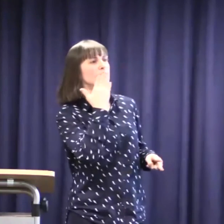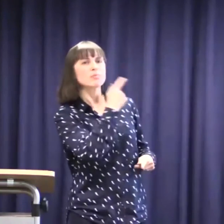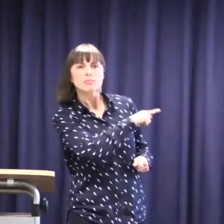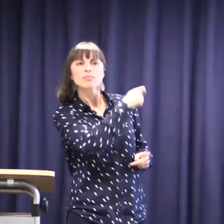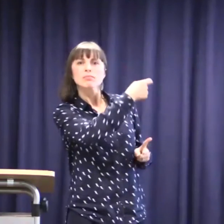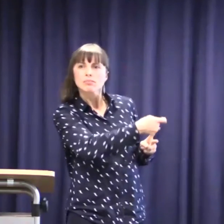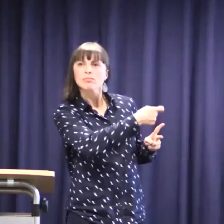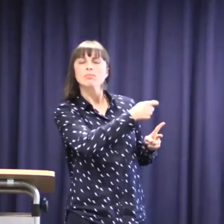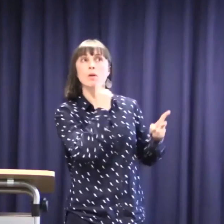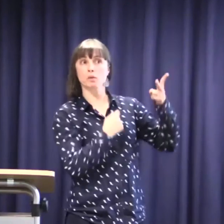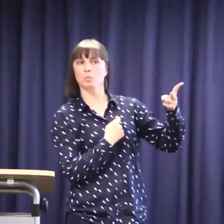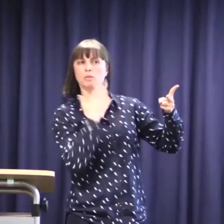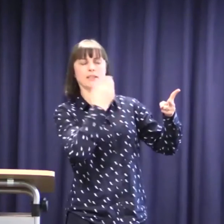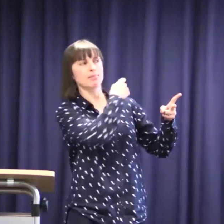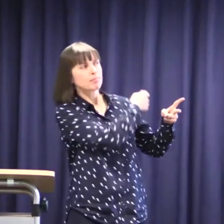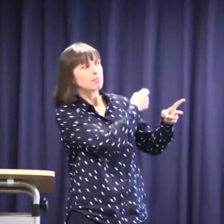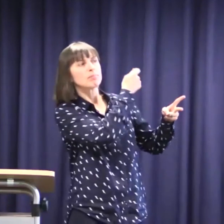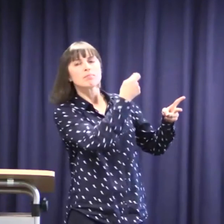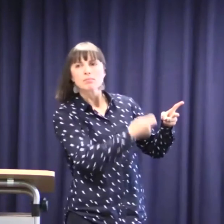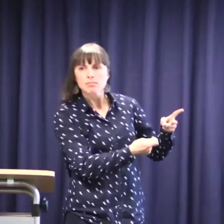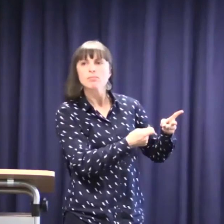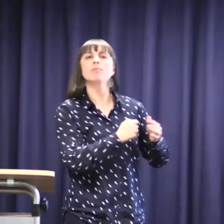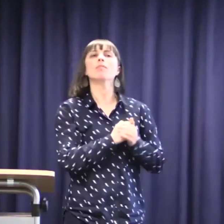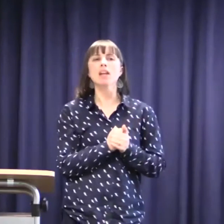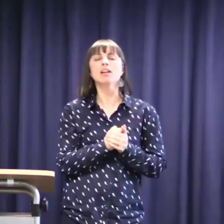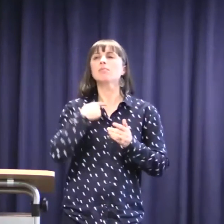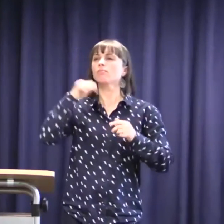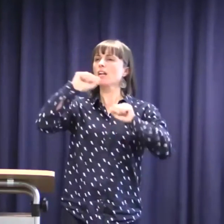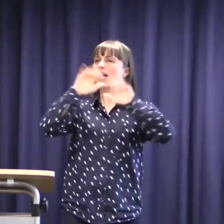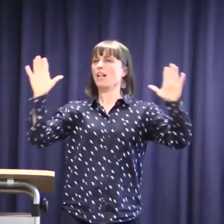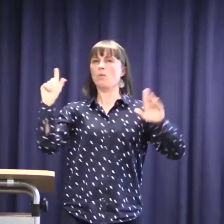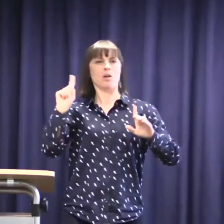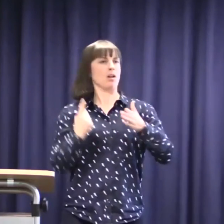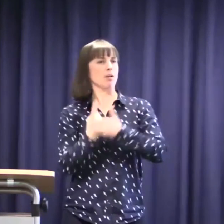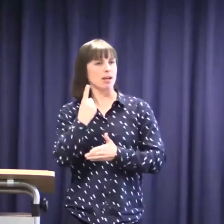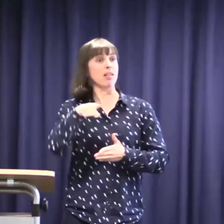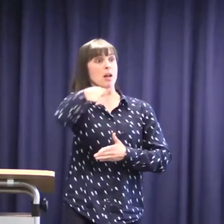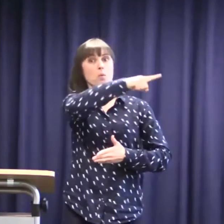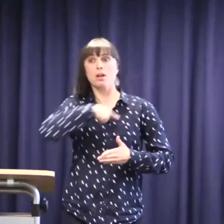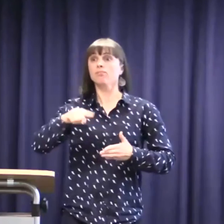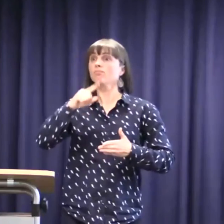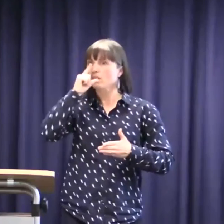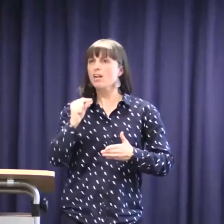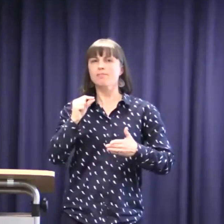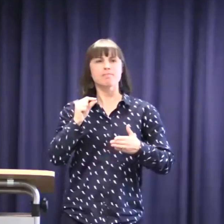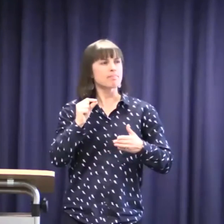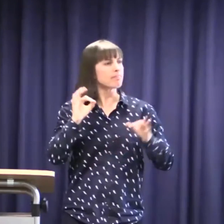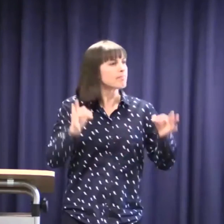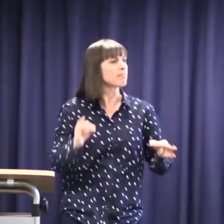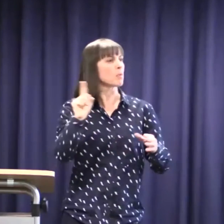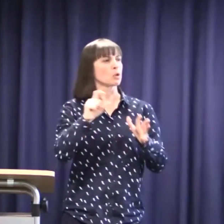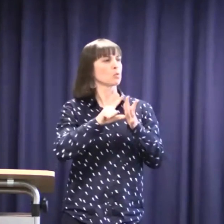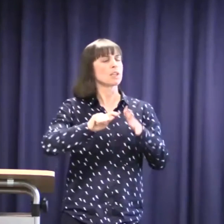entailed. So there'll be various speakers. We've got two speakers this evening, and they will clearly explain what's